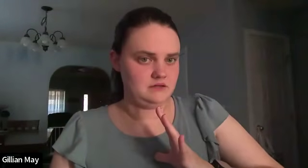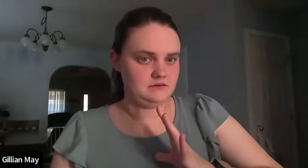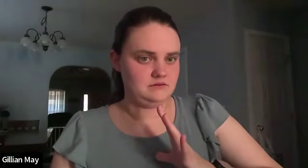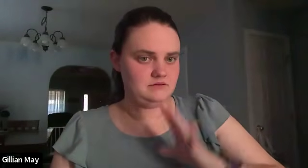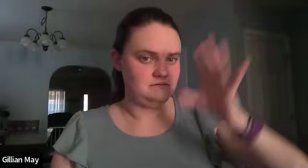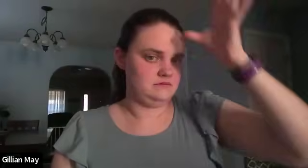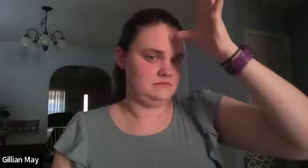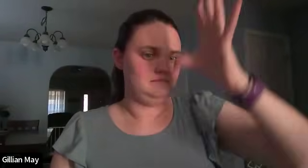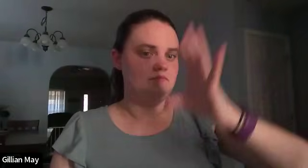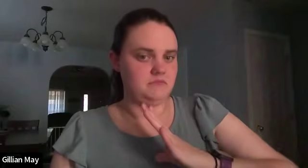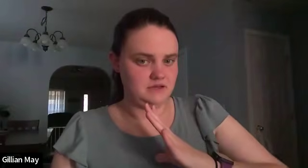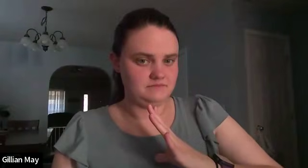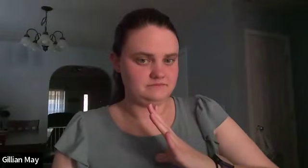man, man.